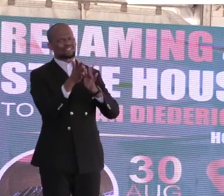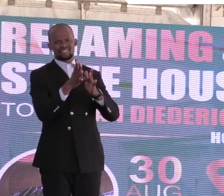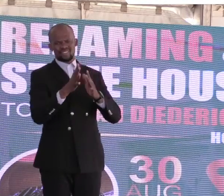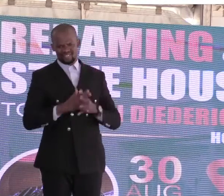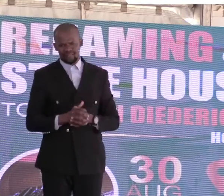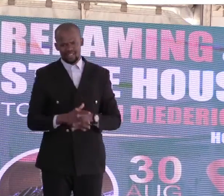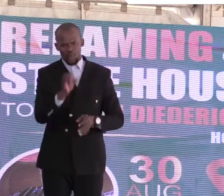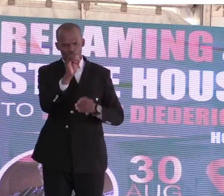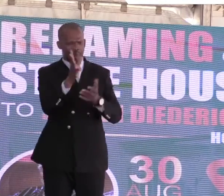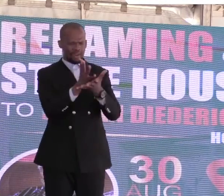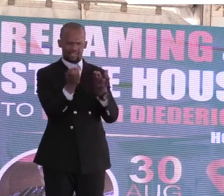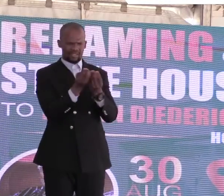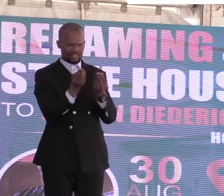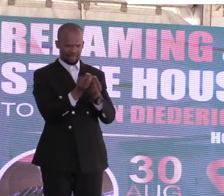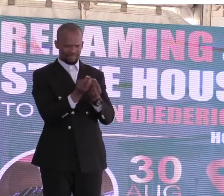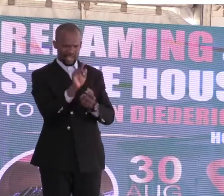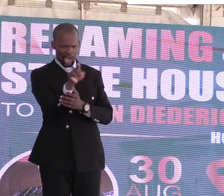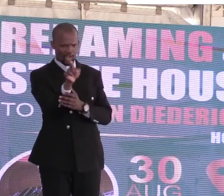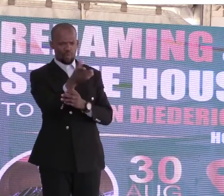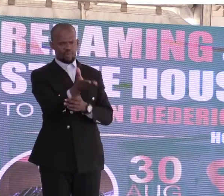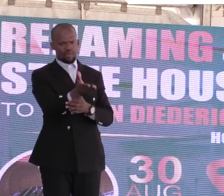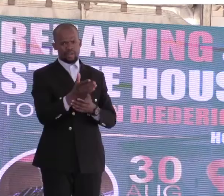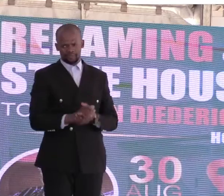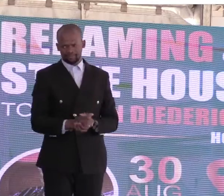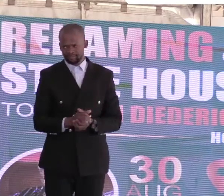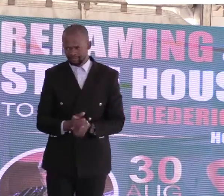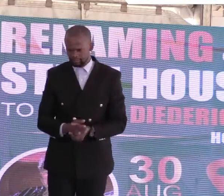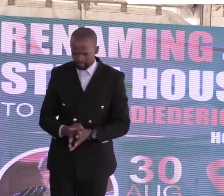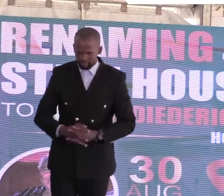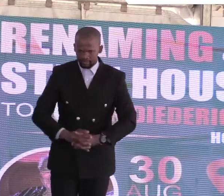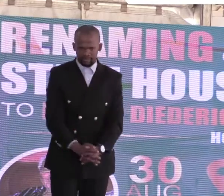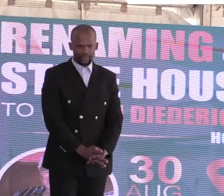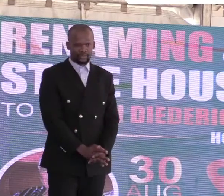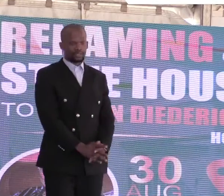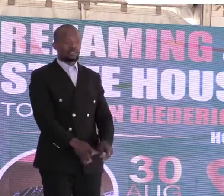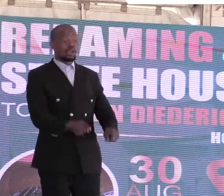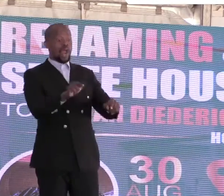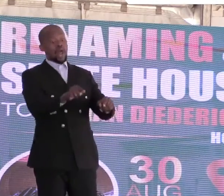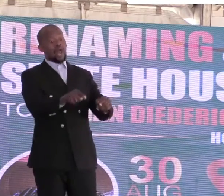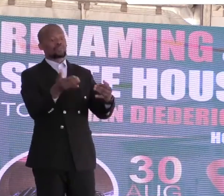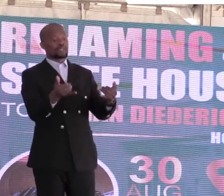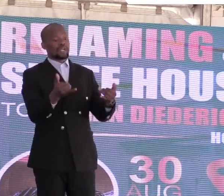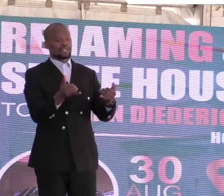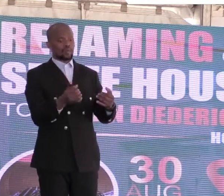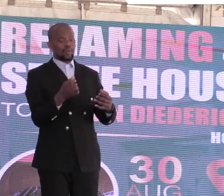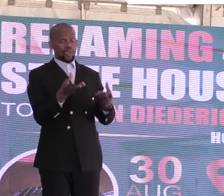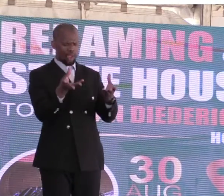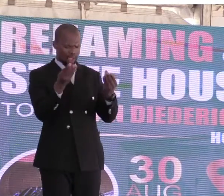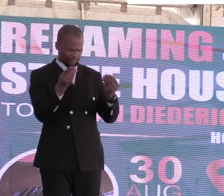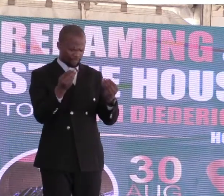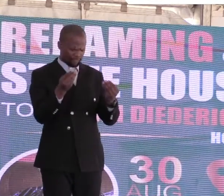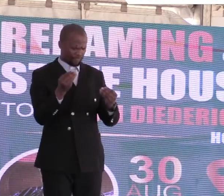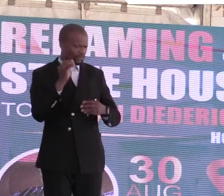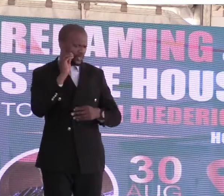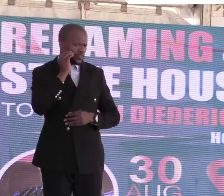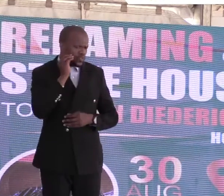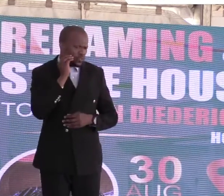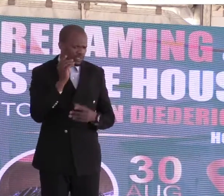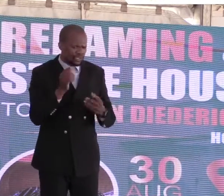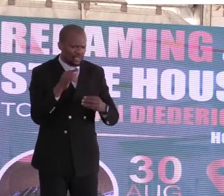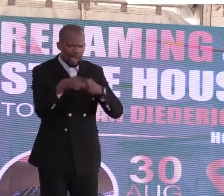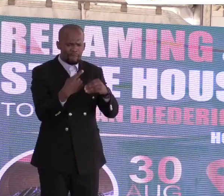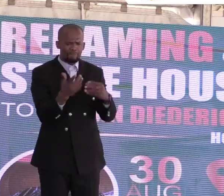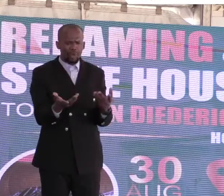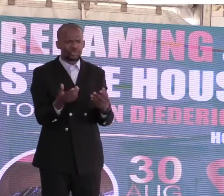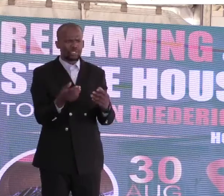that is not going right at all. In the same period, we also heard shocking news about the